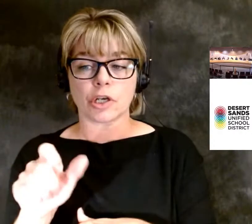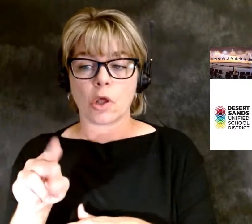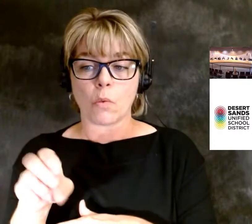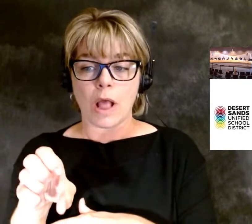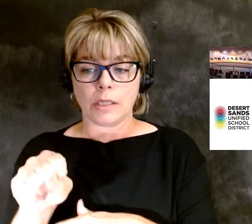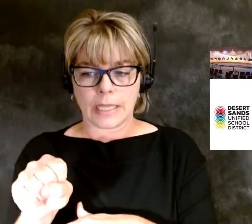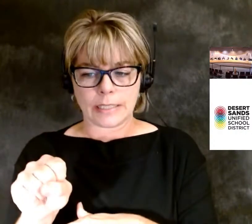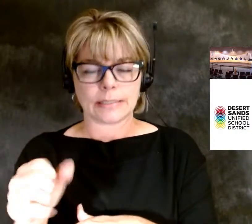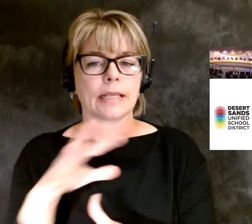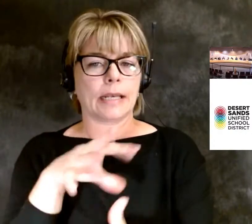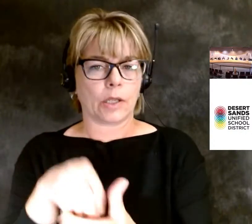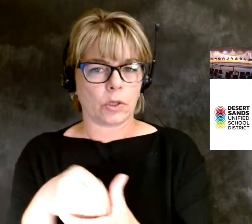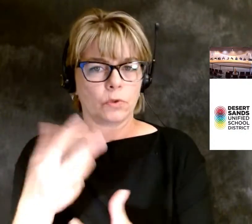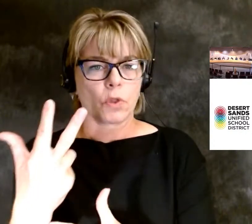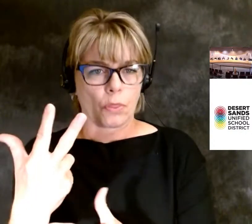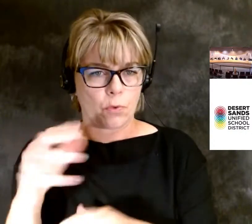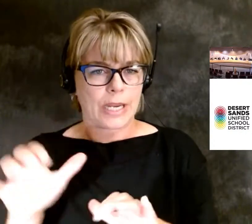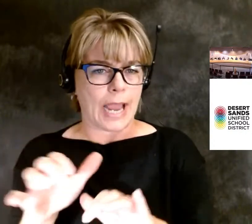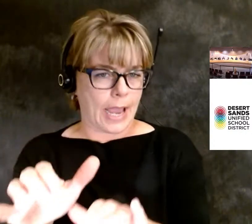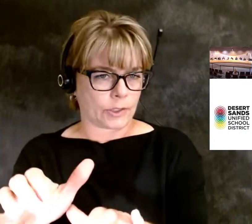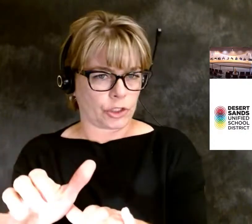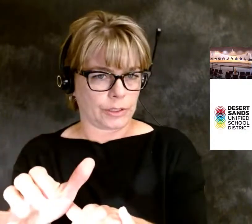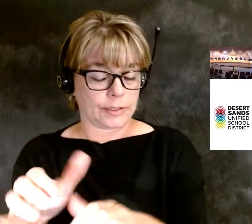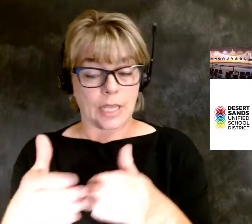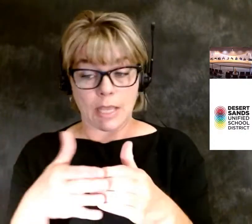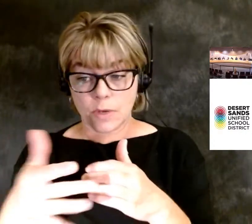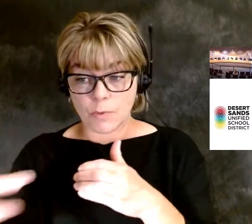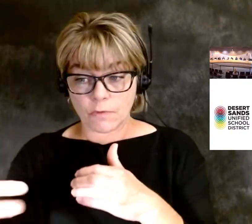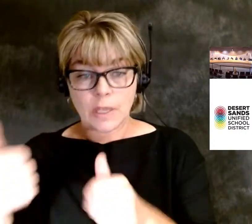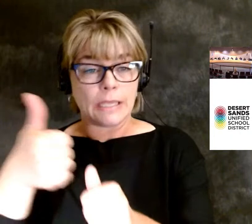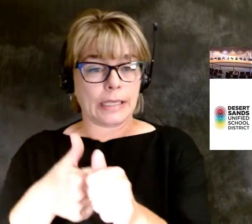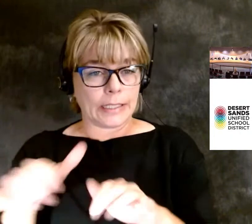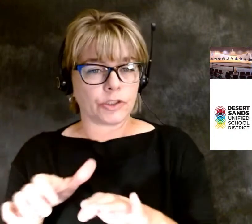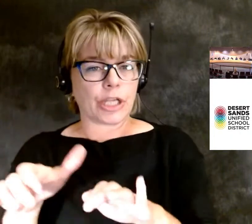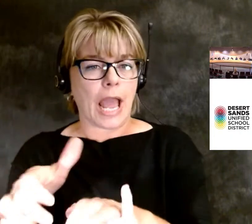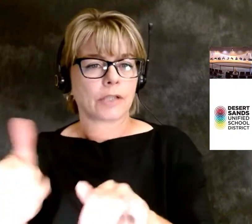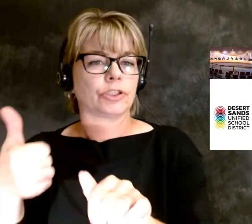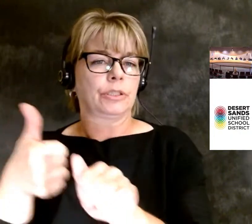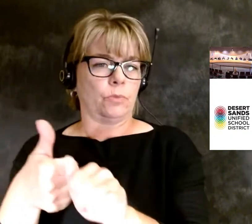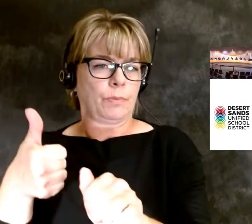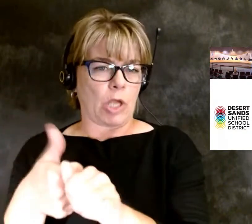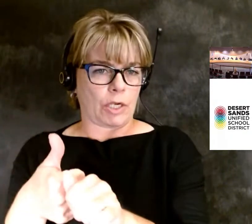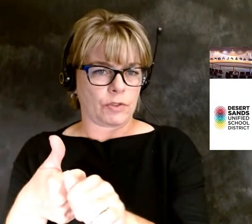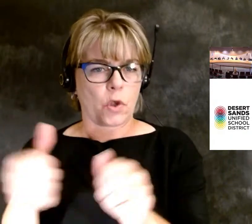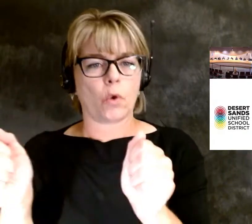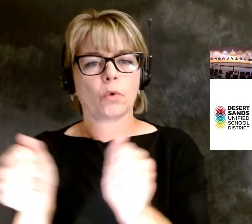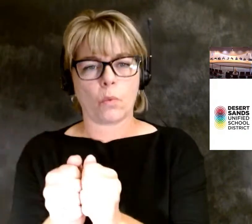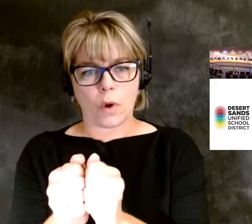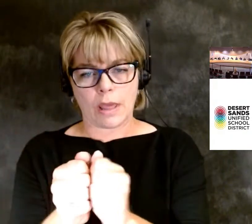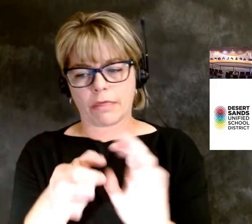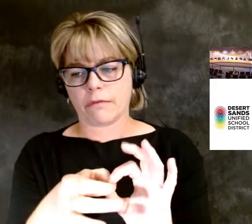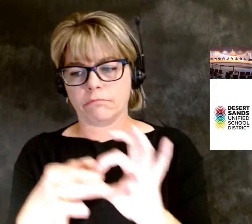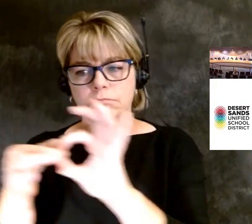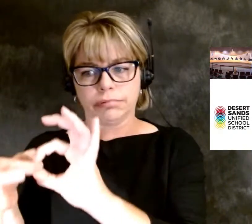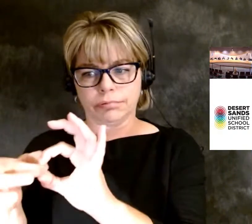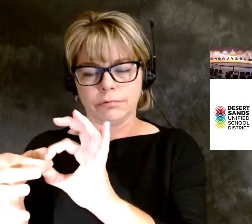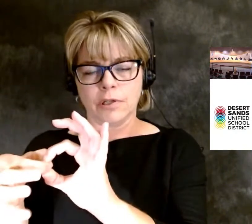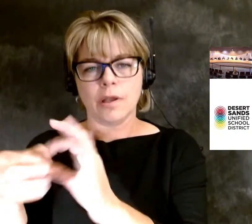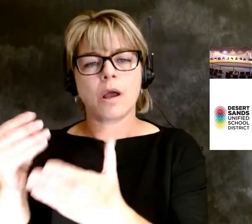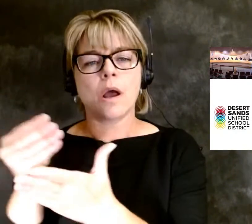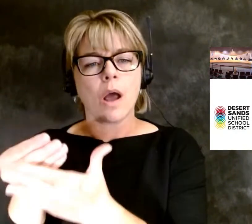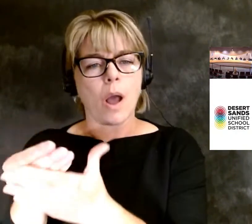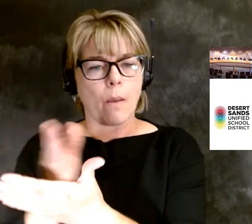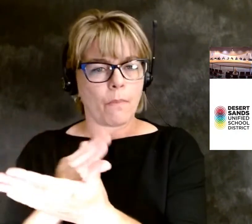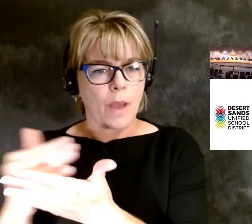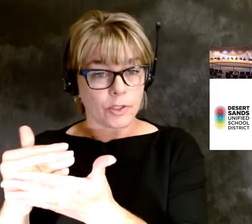actions. Moving forward, each action will stand alone with the projected budget line and the contributing factor next to